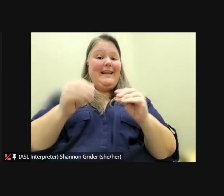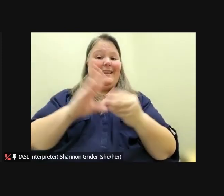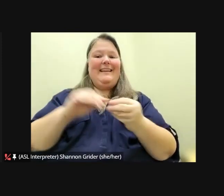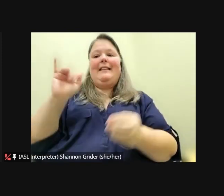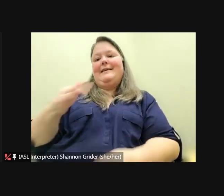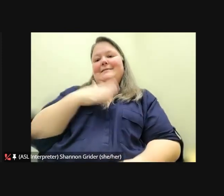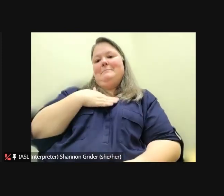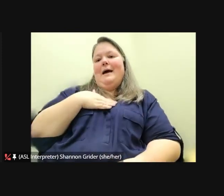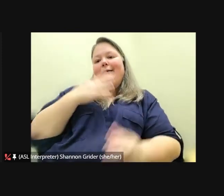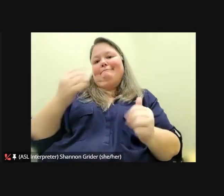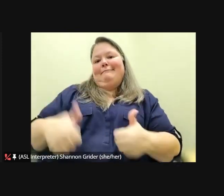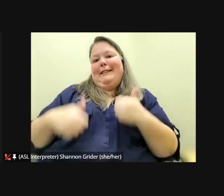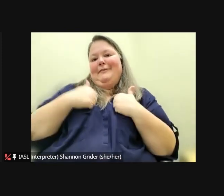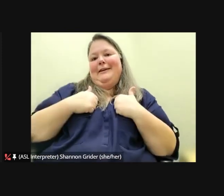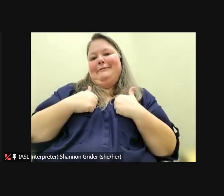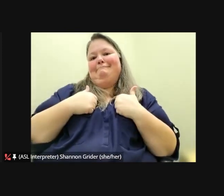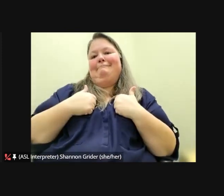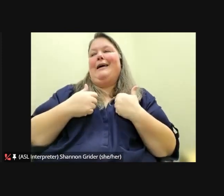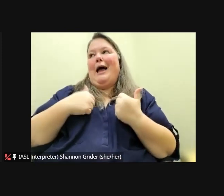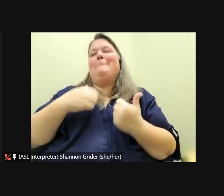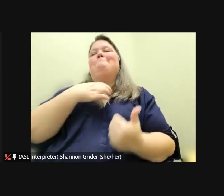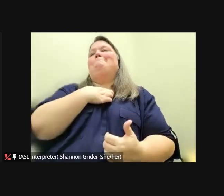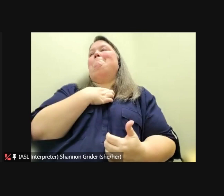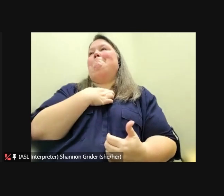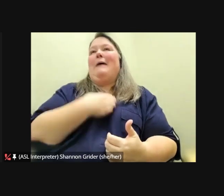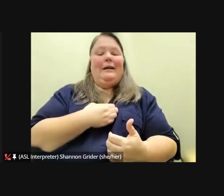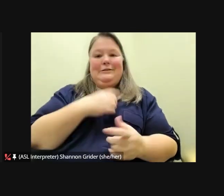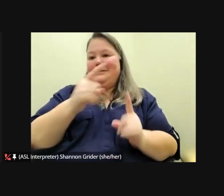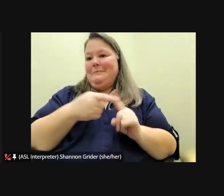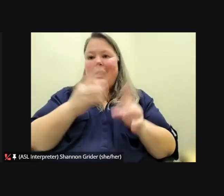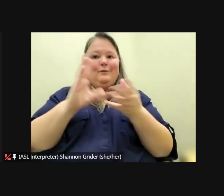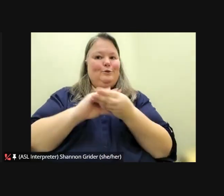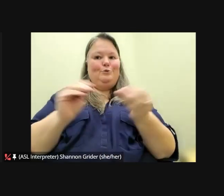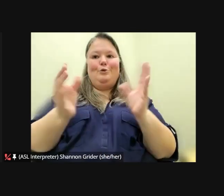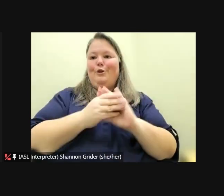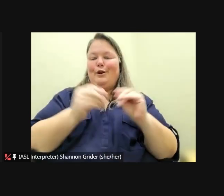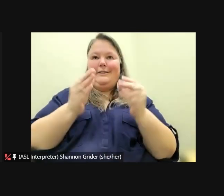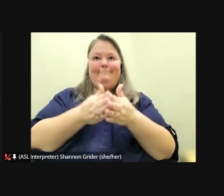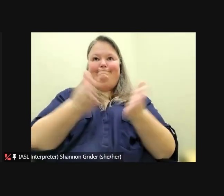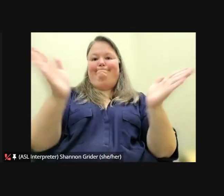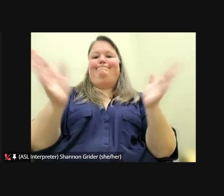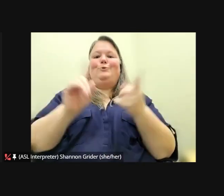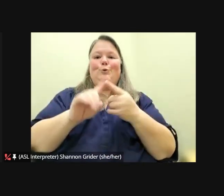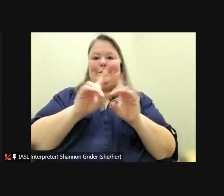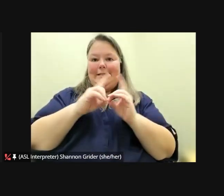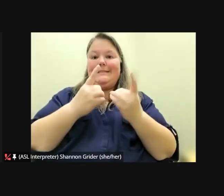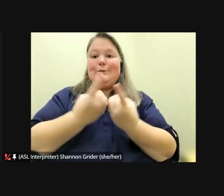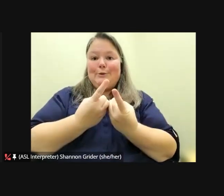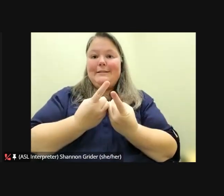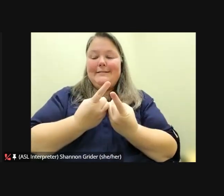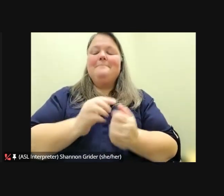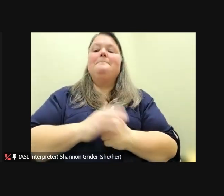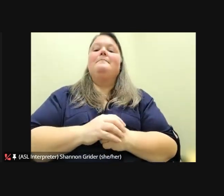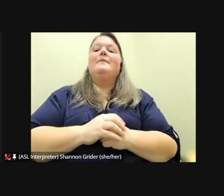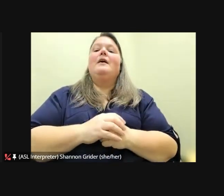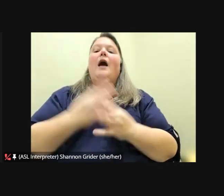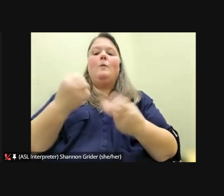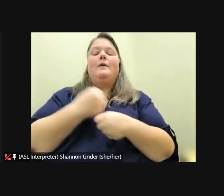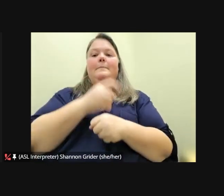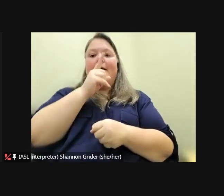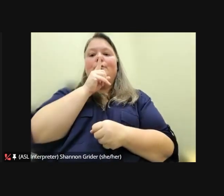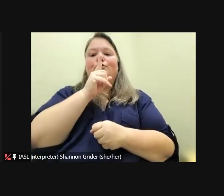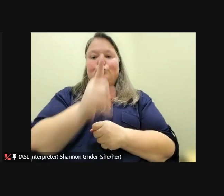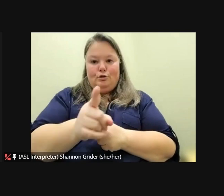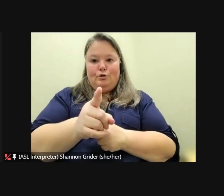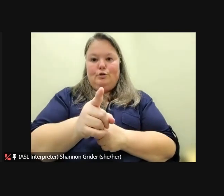very passionate about getting the stories out from our districts and ensuring that a lot of